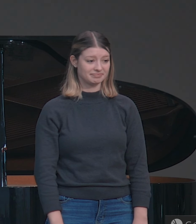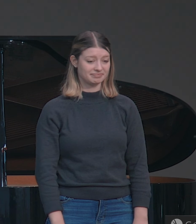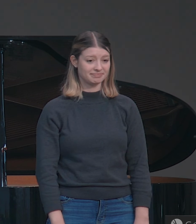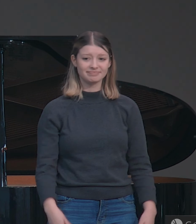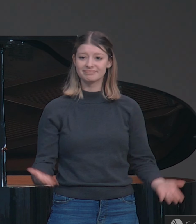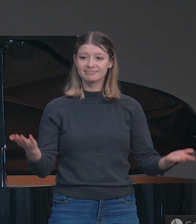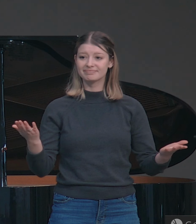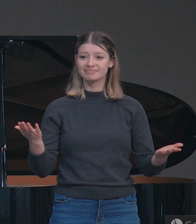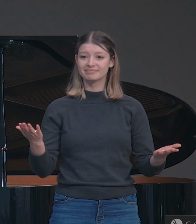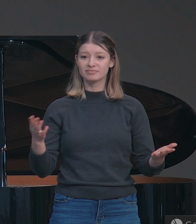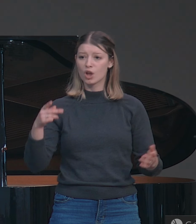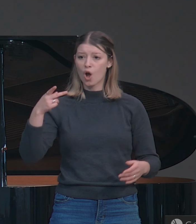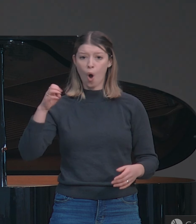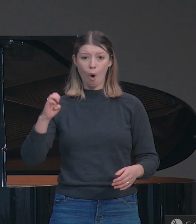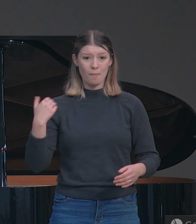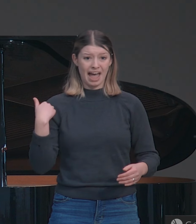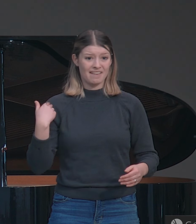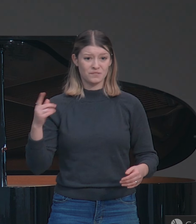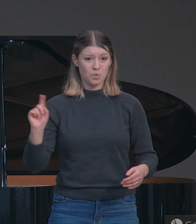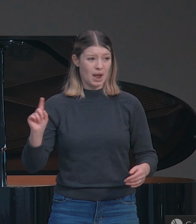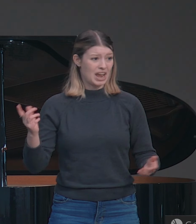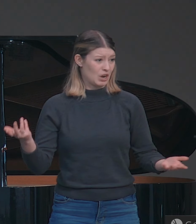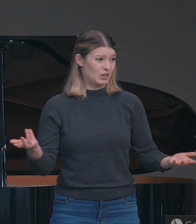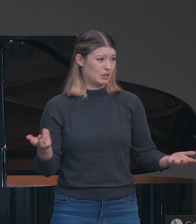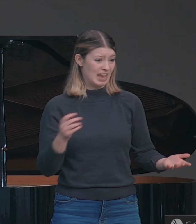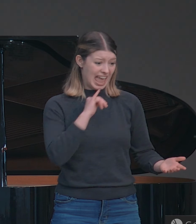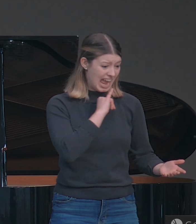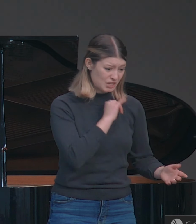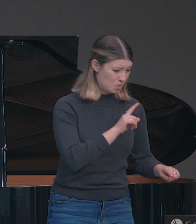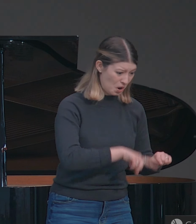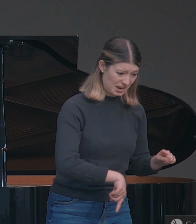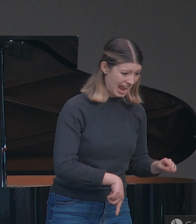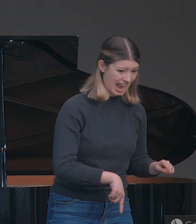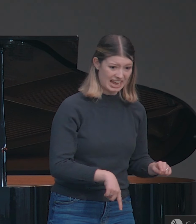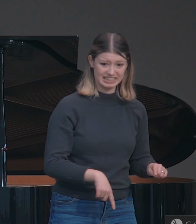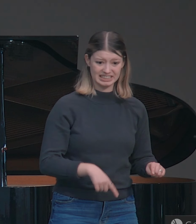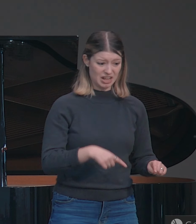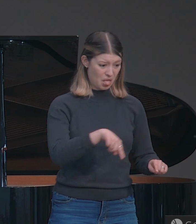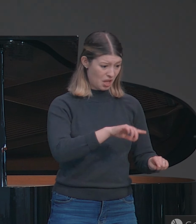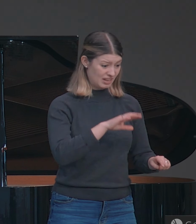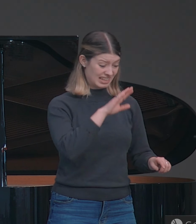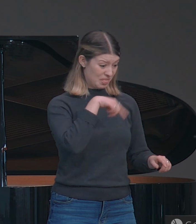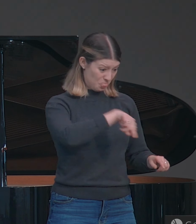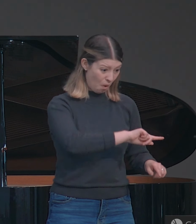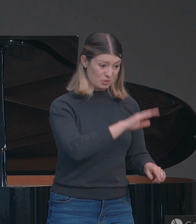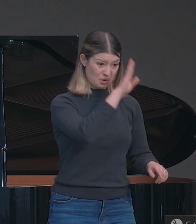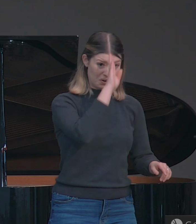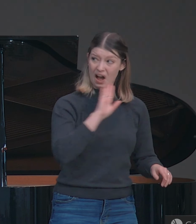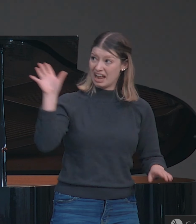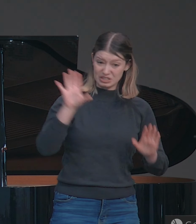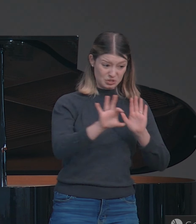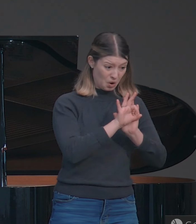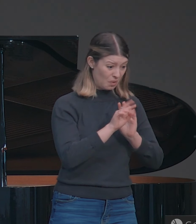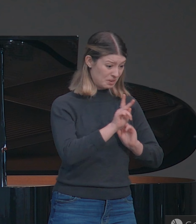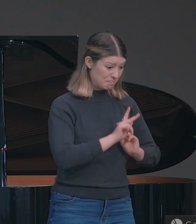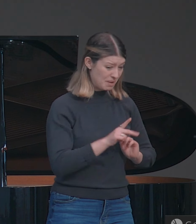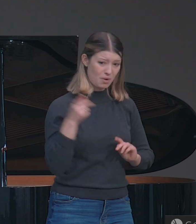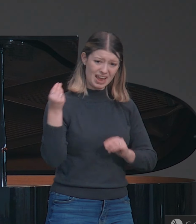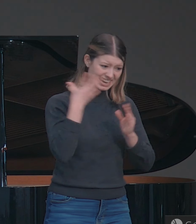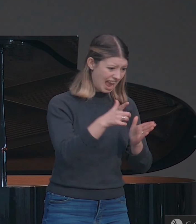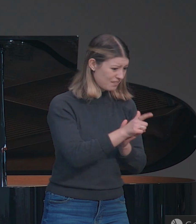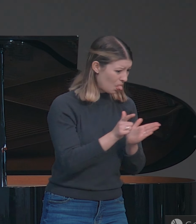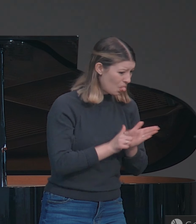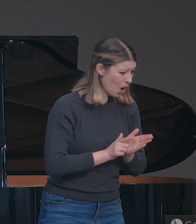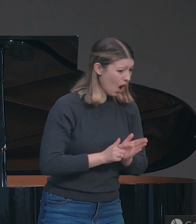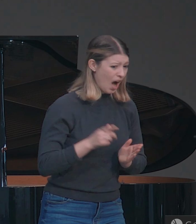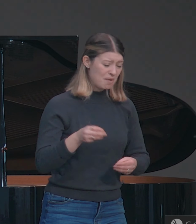So what hope is there? If Israel can't do it, God's chosen people, he gave them his law, he defended